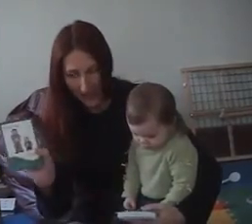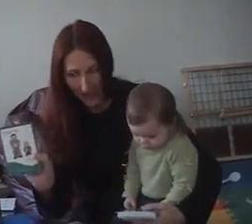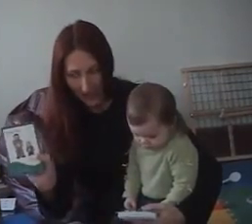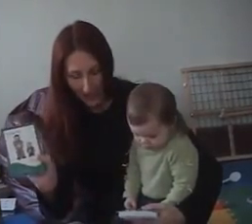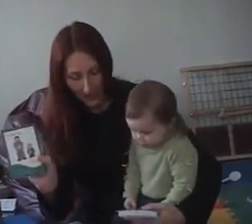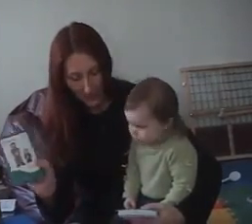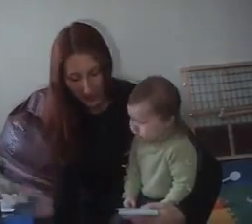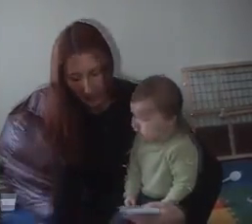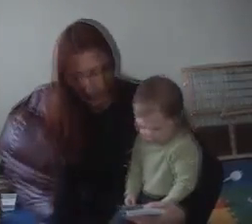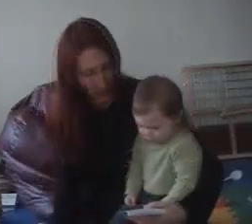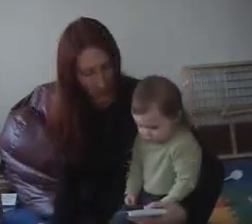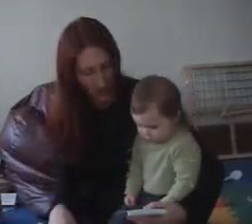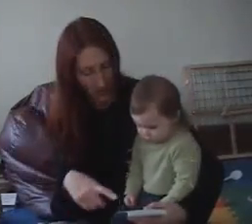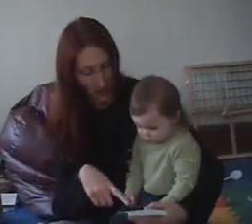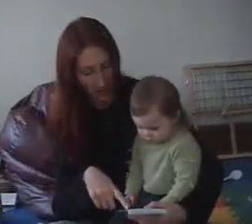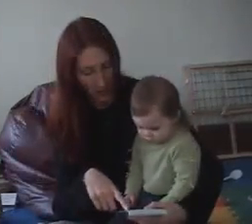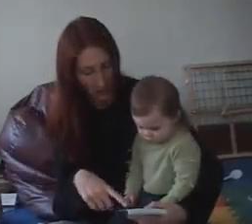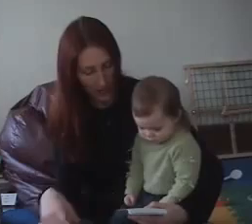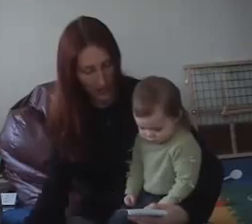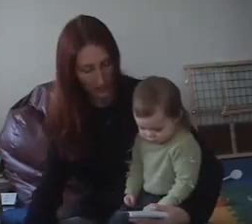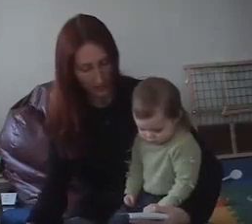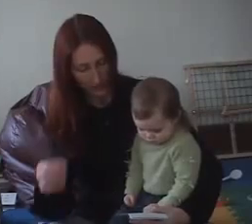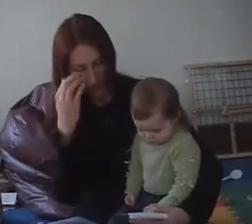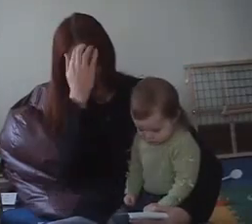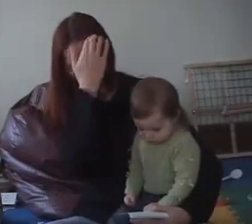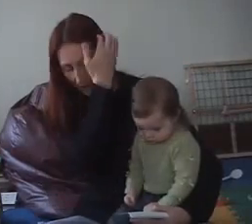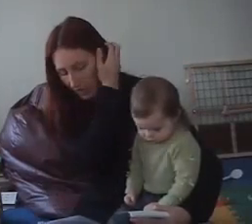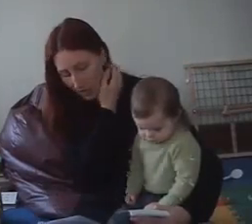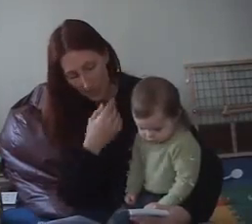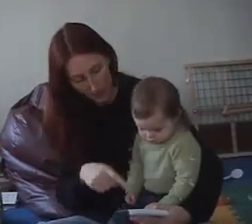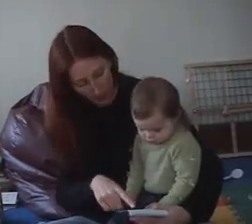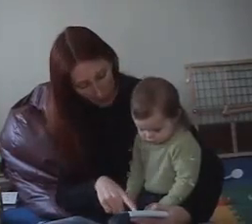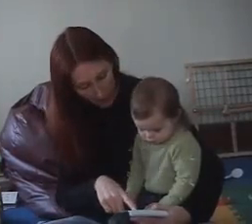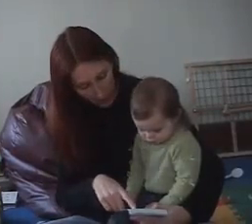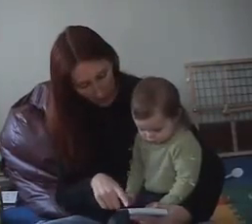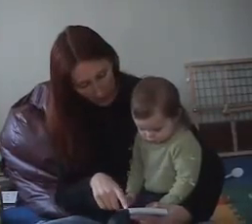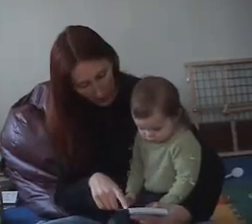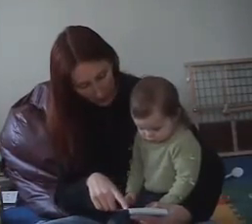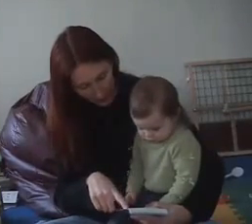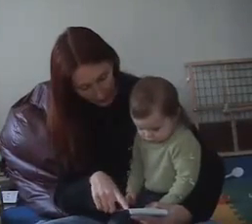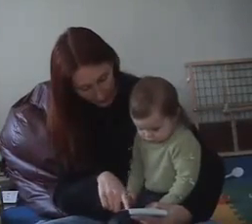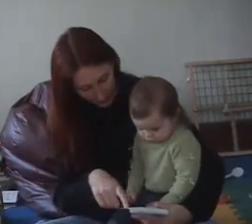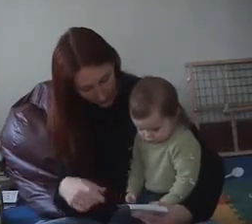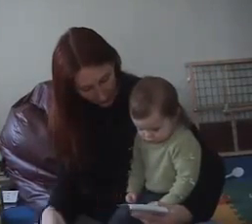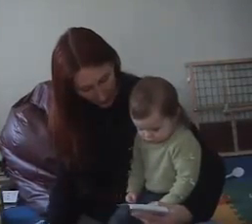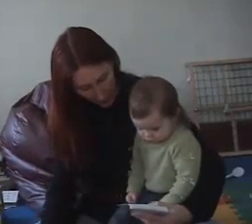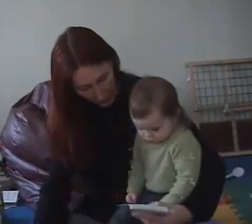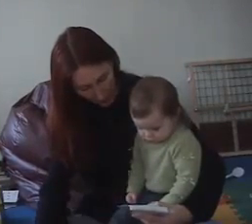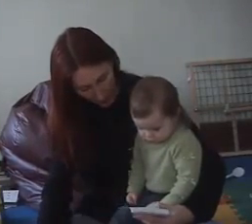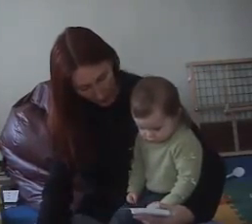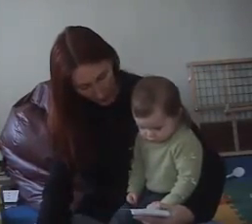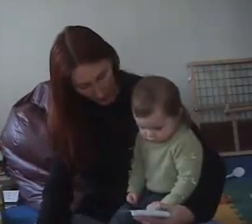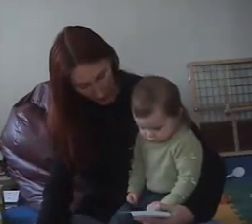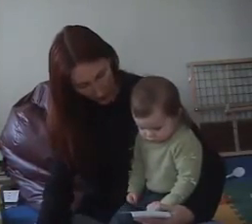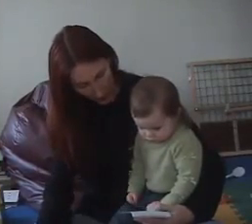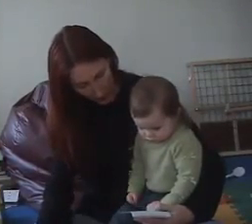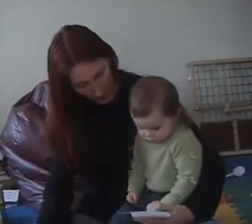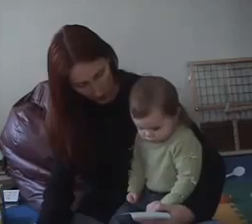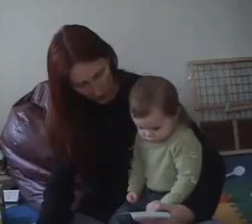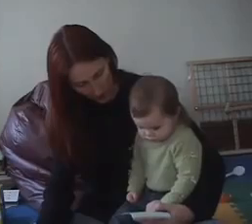Thank you. And they're playing. He's playing on the swing and they're playing on the teeter-totter. Do you know the sign